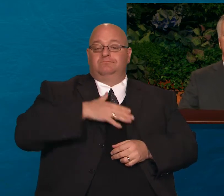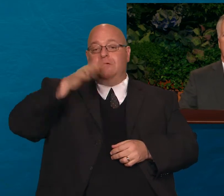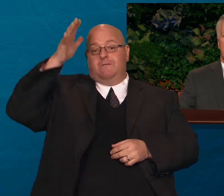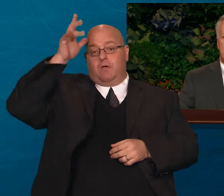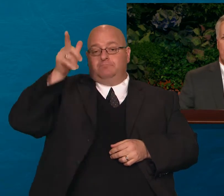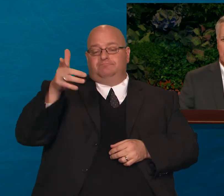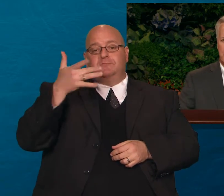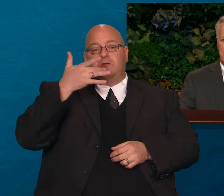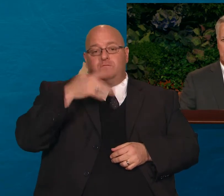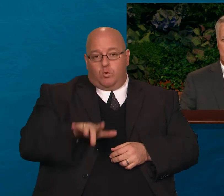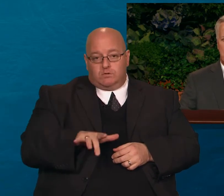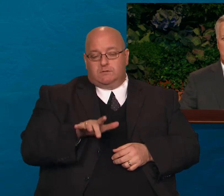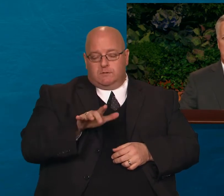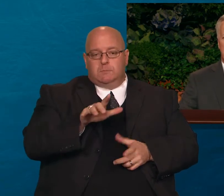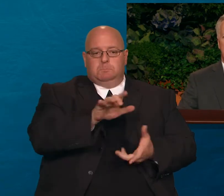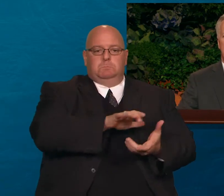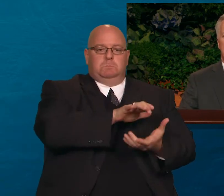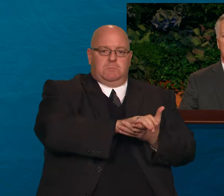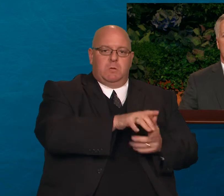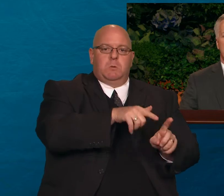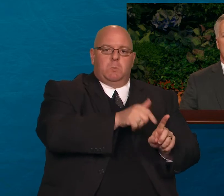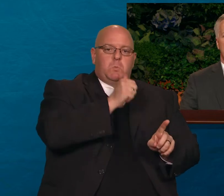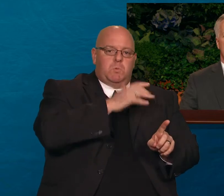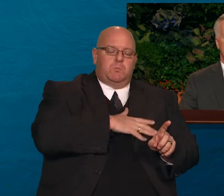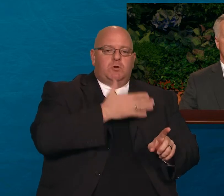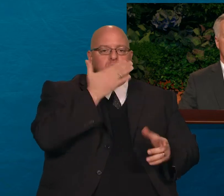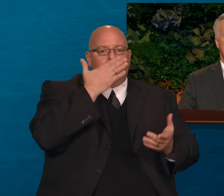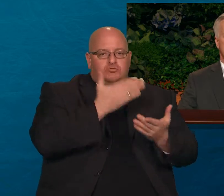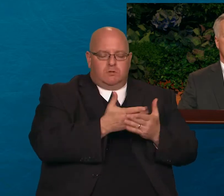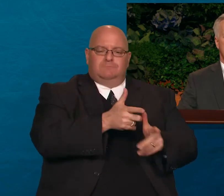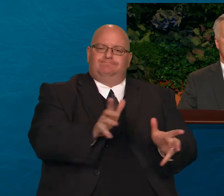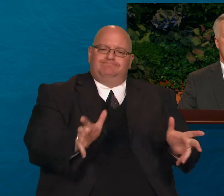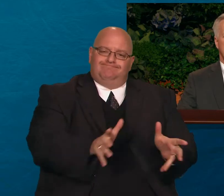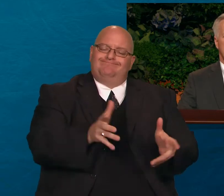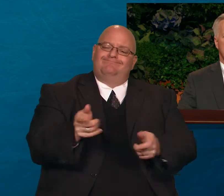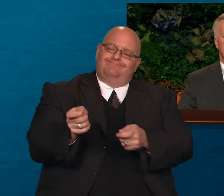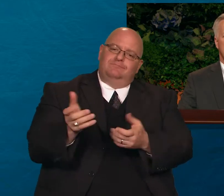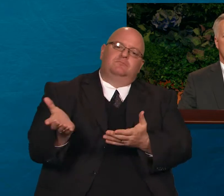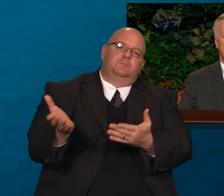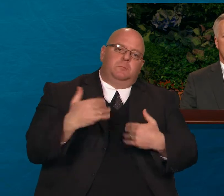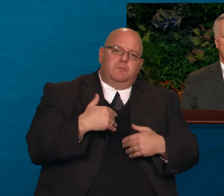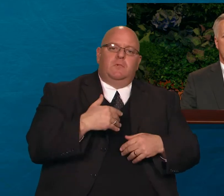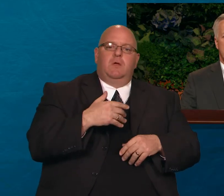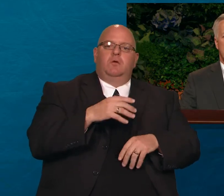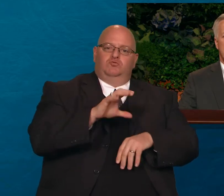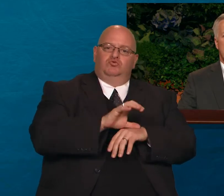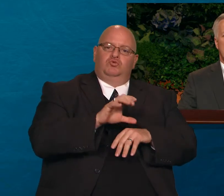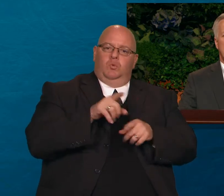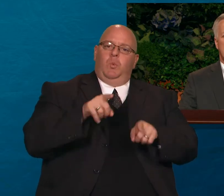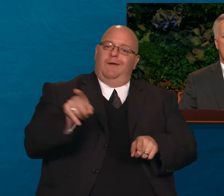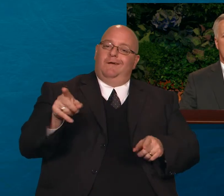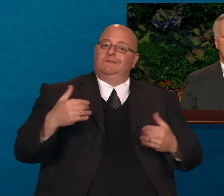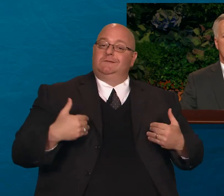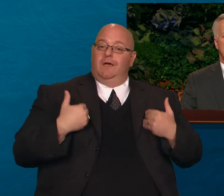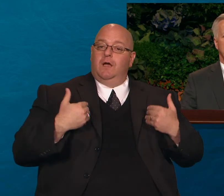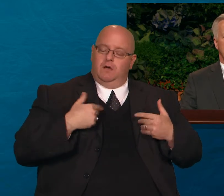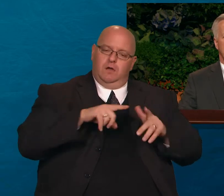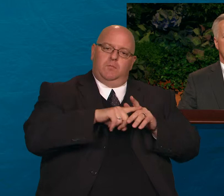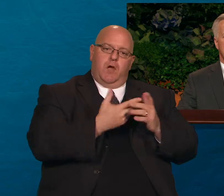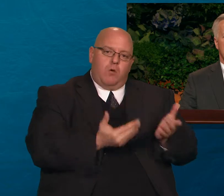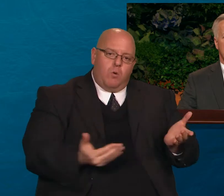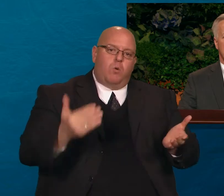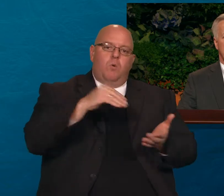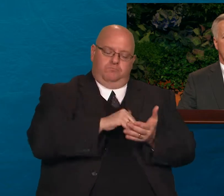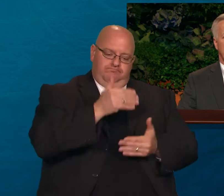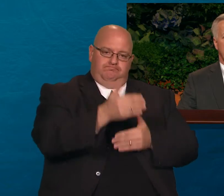My father was fortunate to marry a good woman who encouraged him to come back to the church of his youth and begin again to